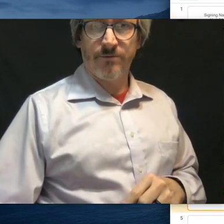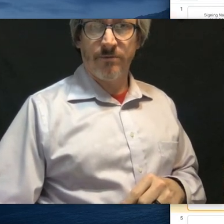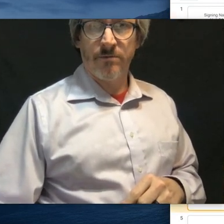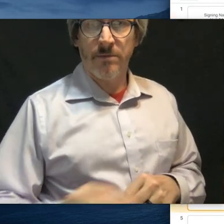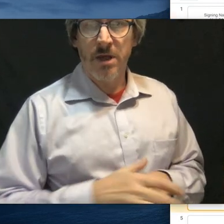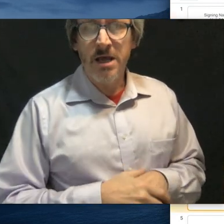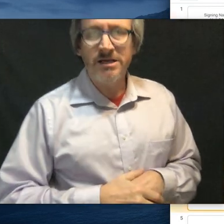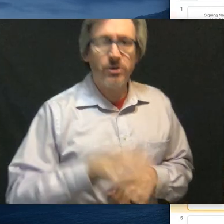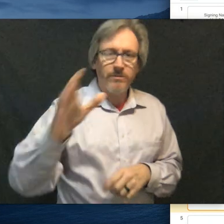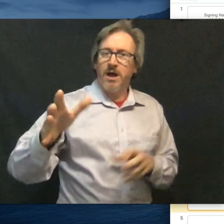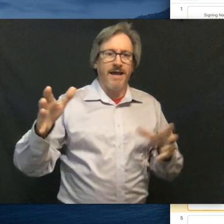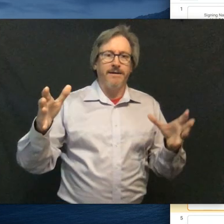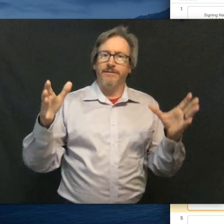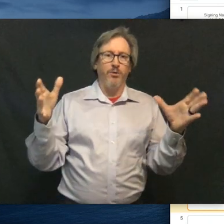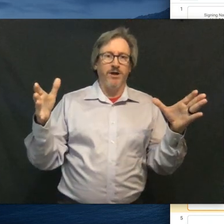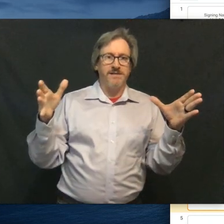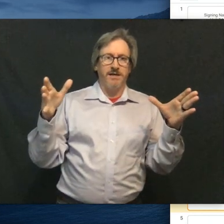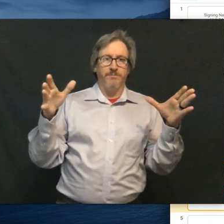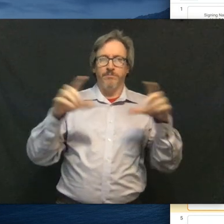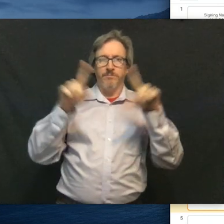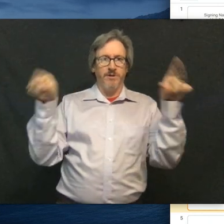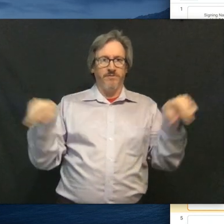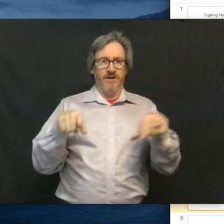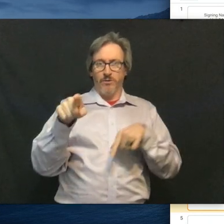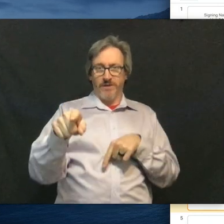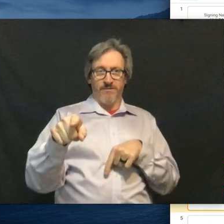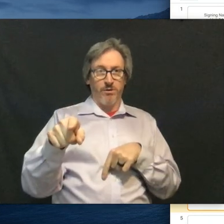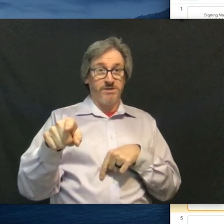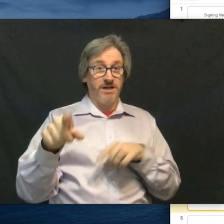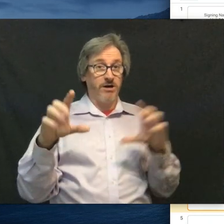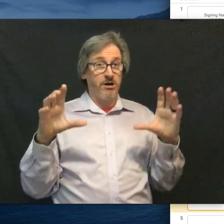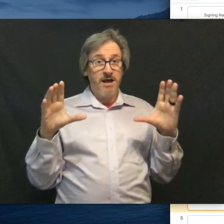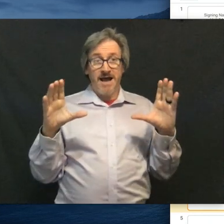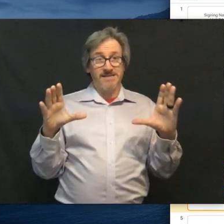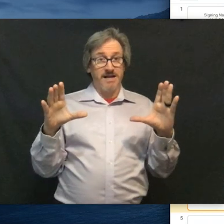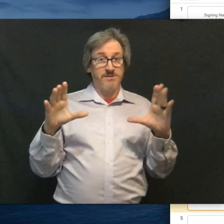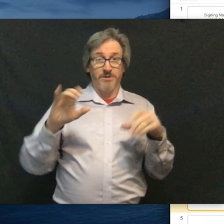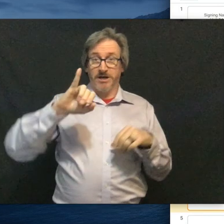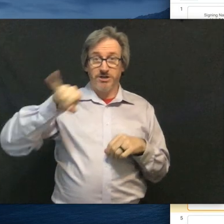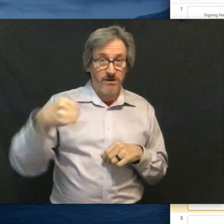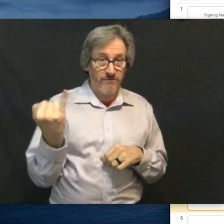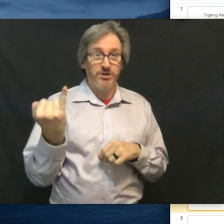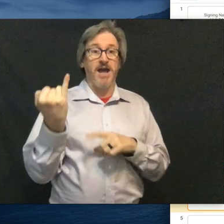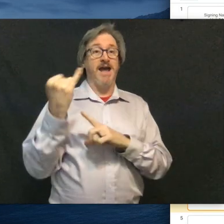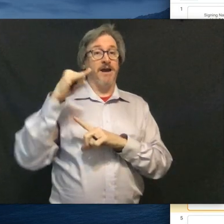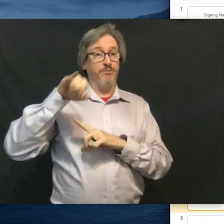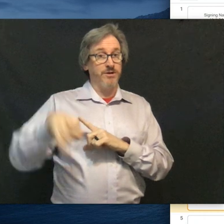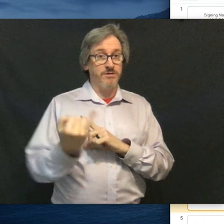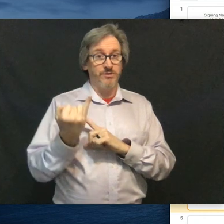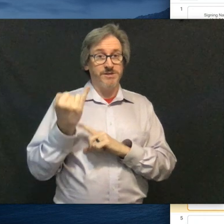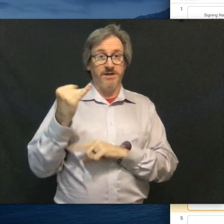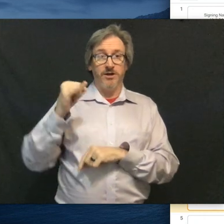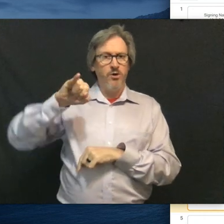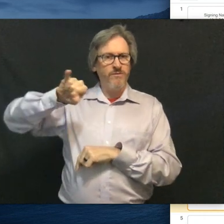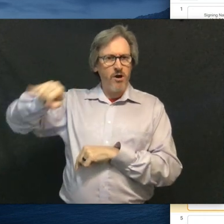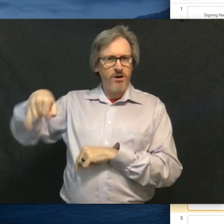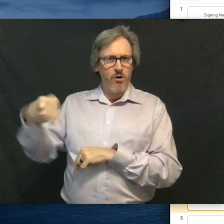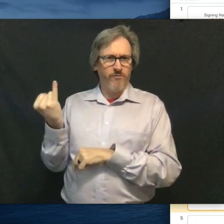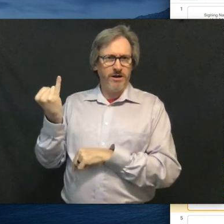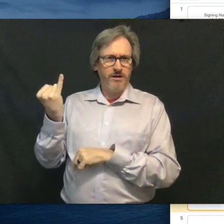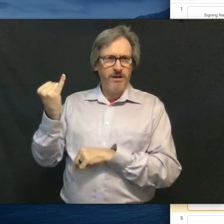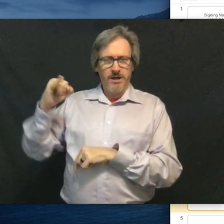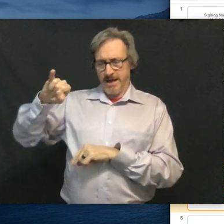interesting. So again, the book has the video that I posted here has an explanation of J, how to produce it. We've